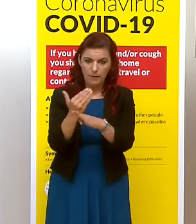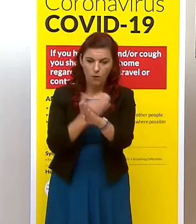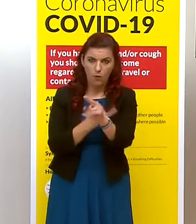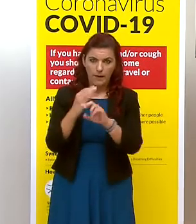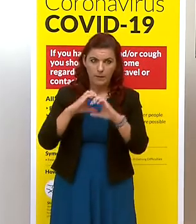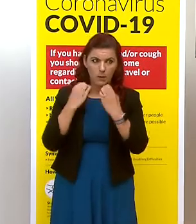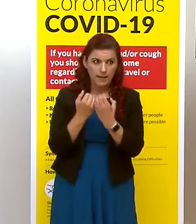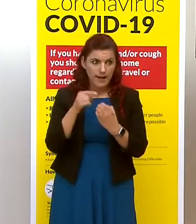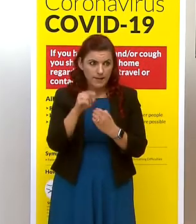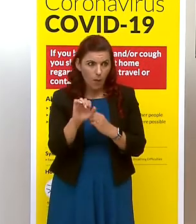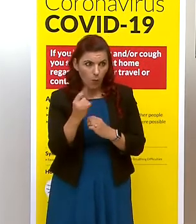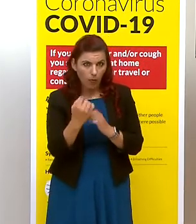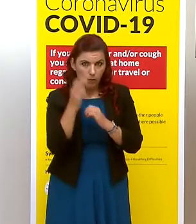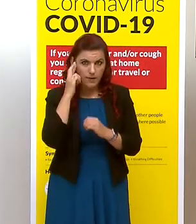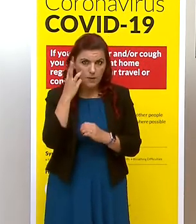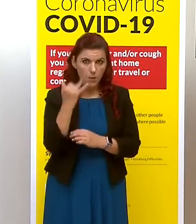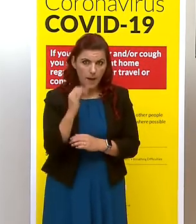issue here?